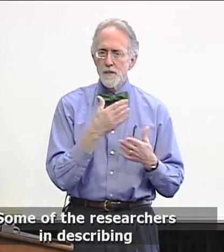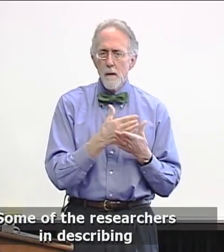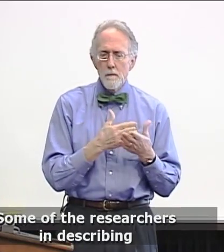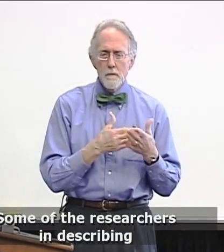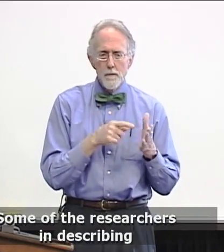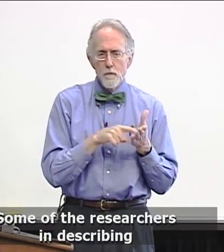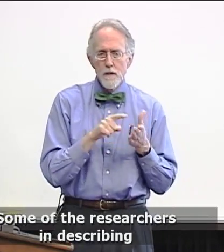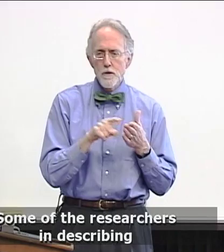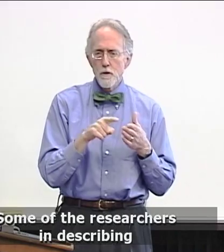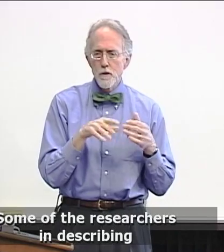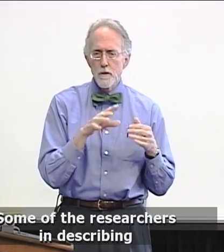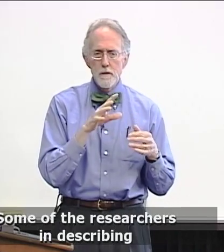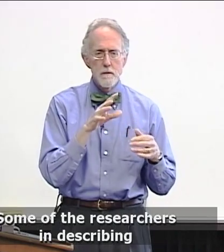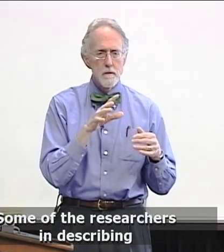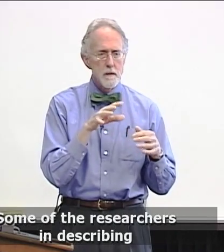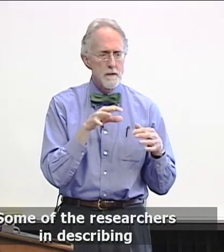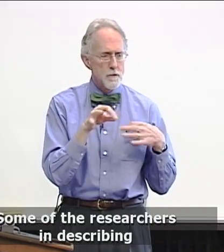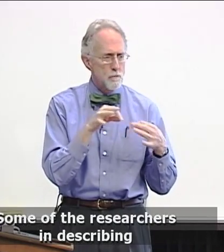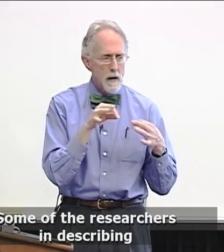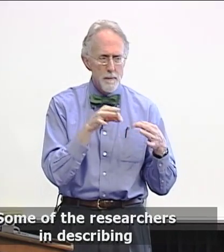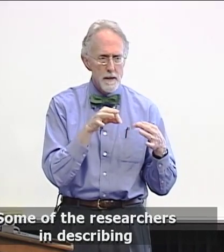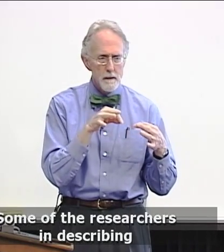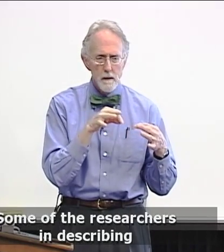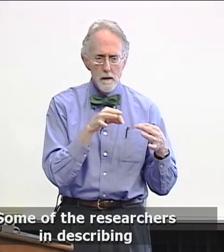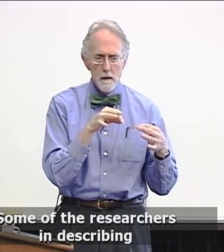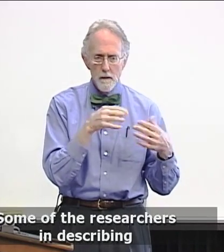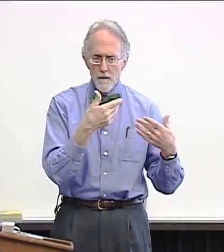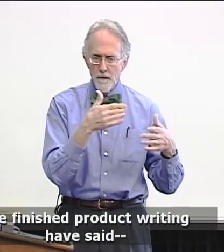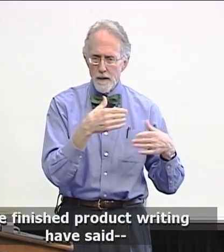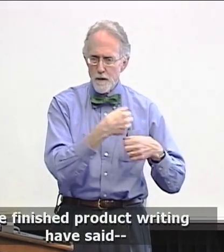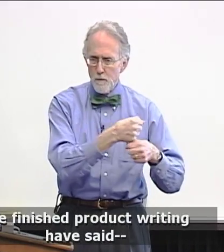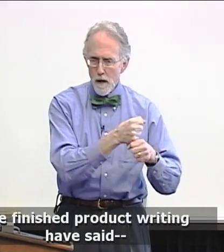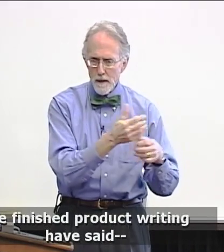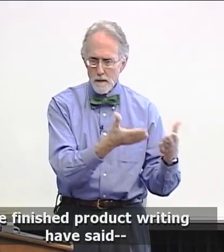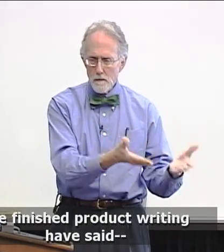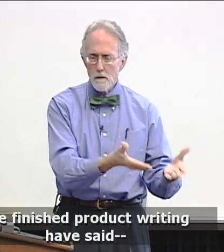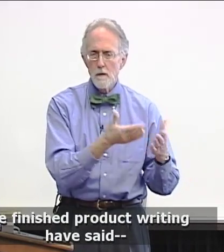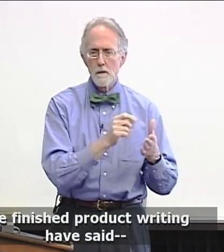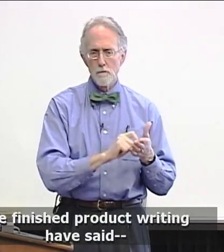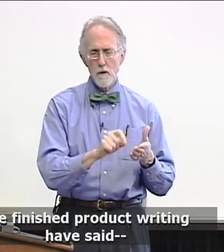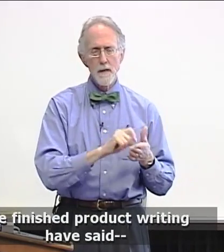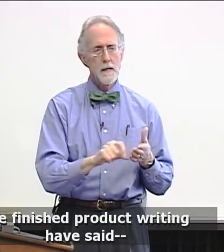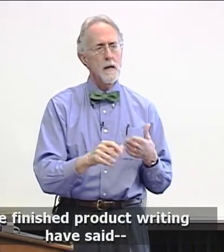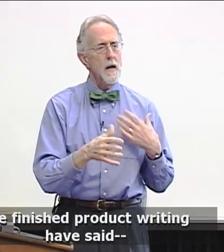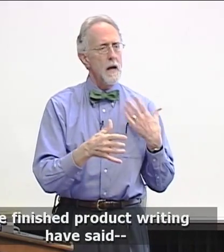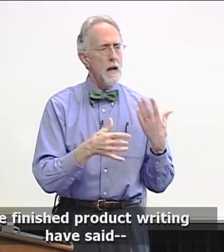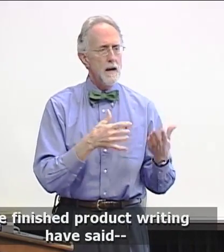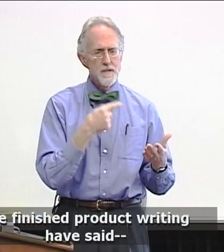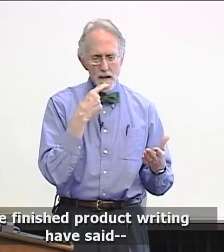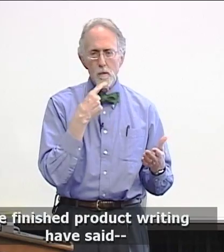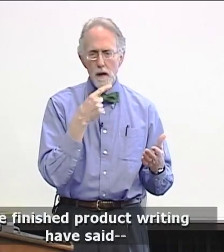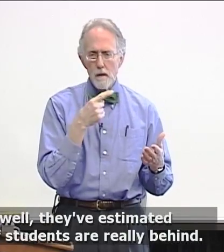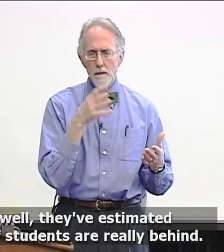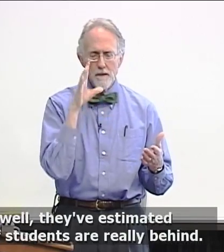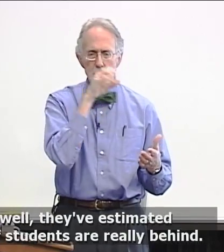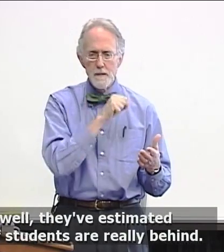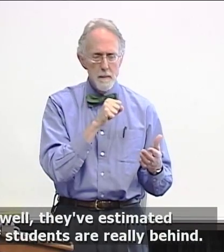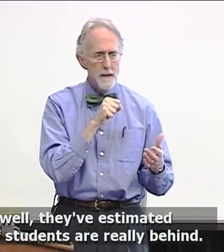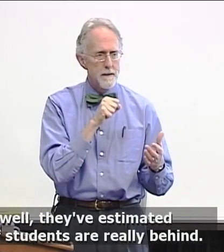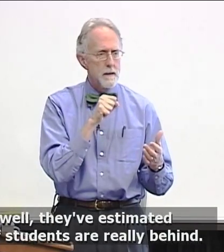Some of the researchers in describing the finished product writing have said, well, they've estimated